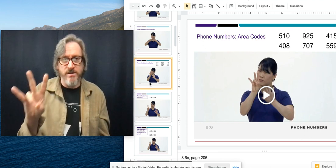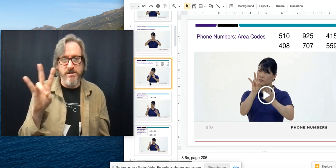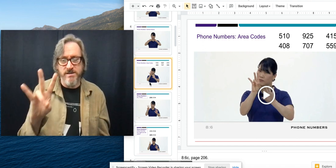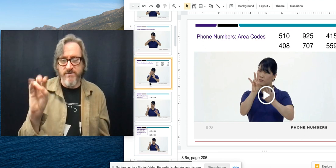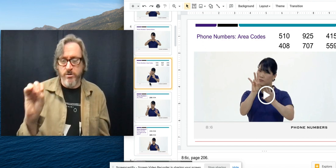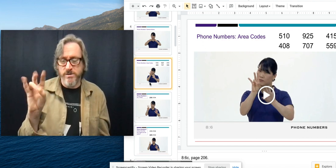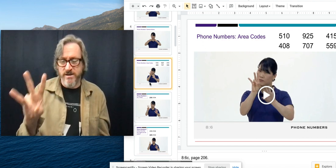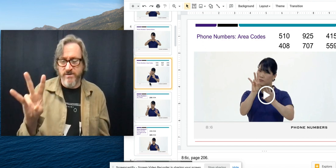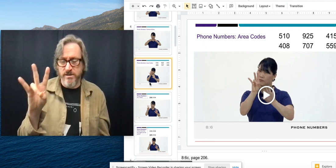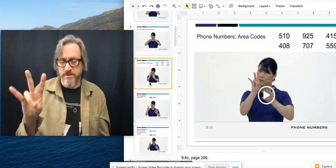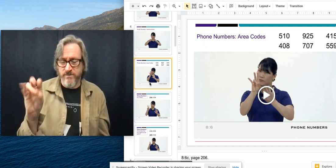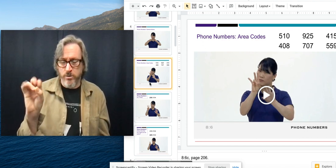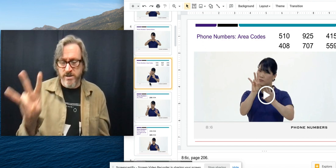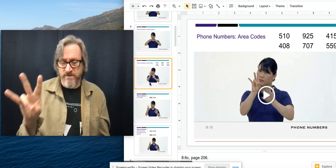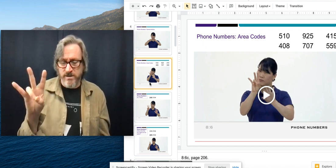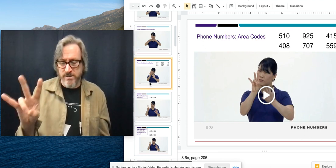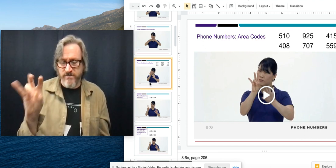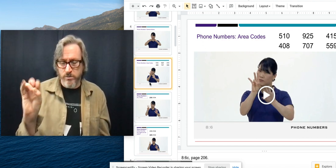707, 707.